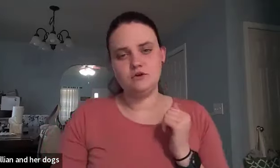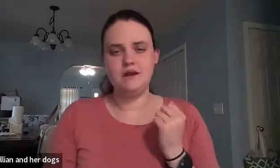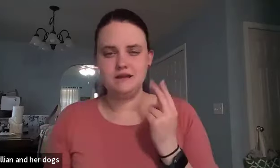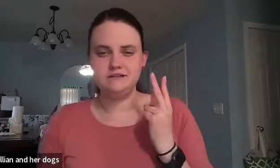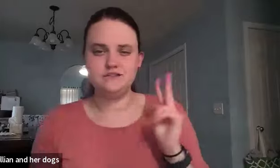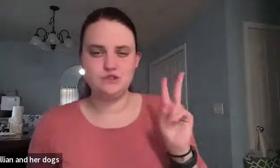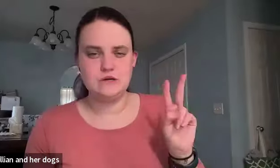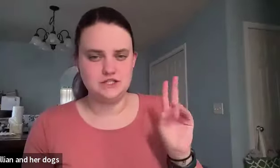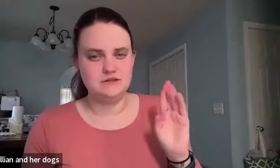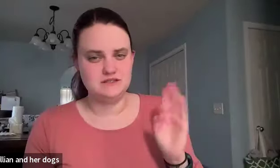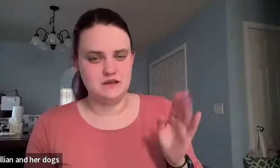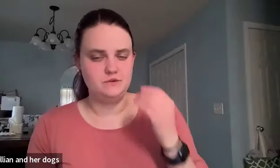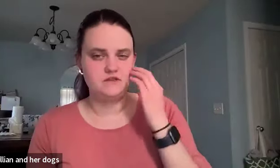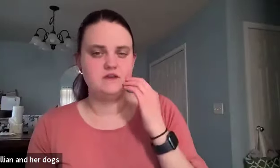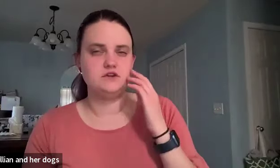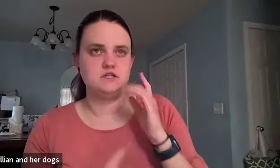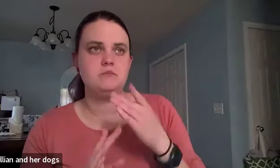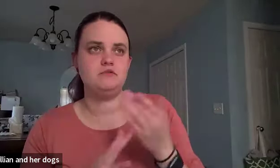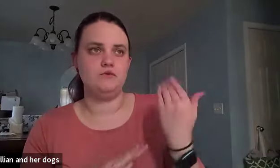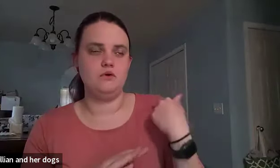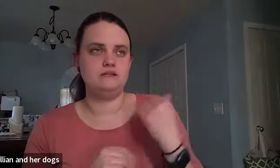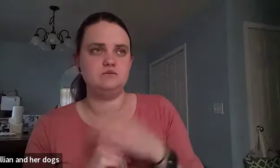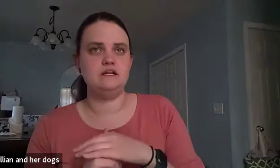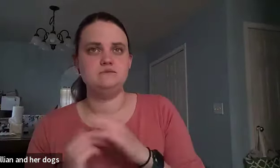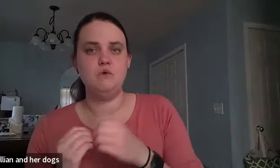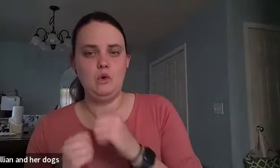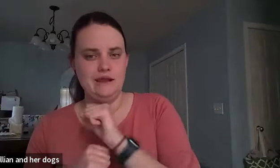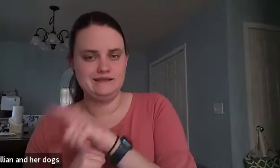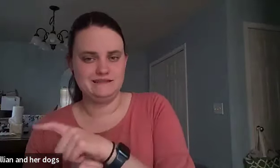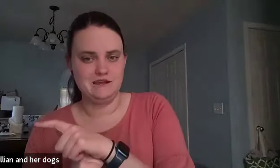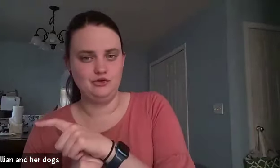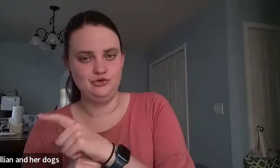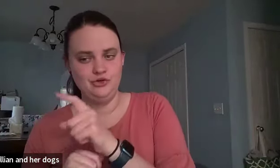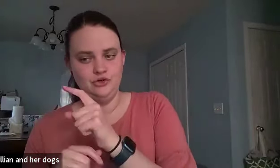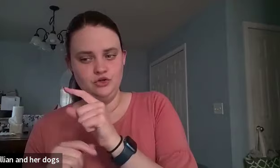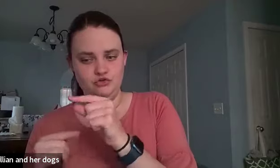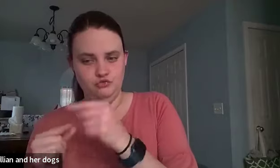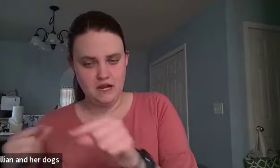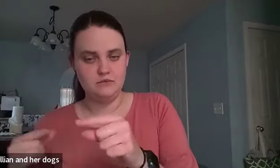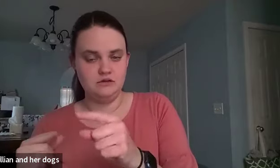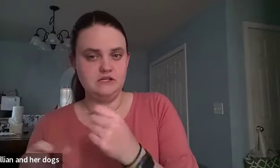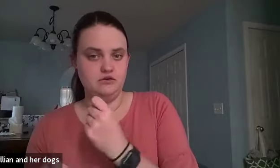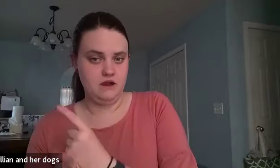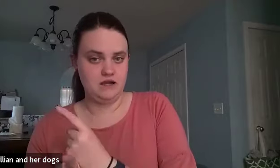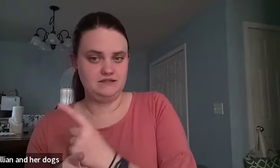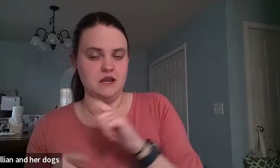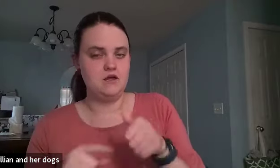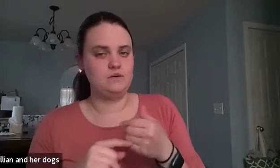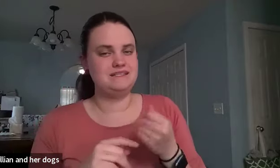there are kind of the two ways you can sign it, which I think I've talked about before, is one is more ASL grammarly correct. Another one is a